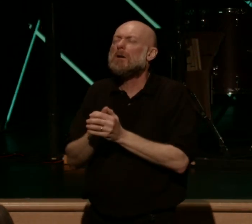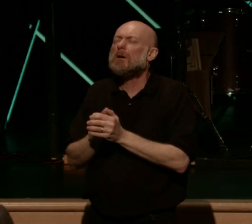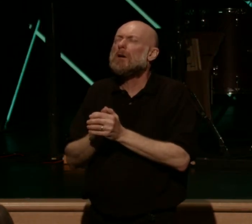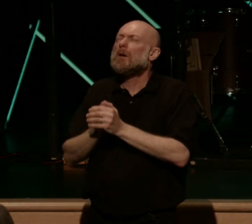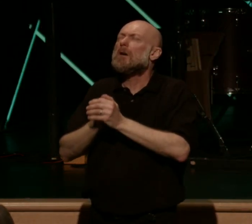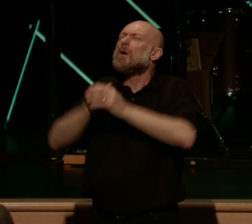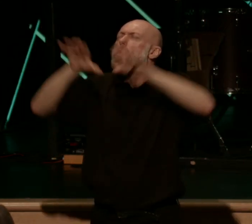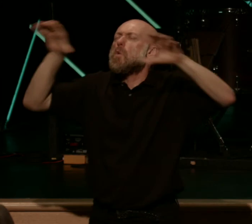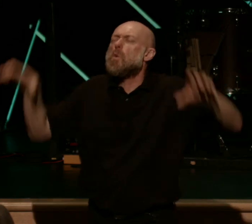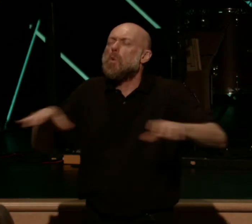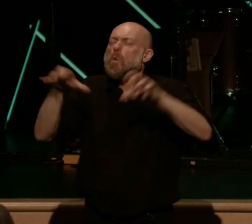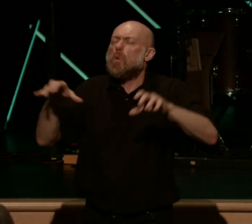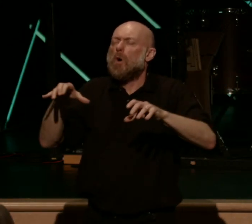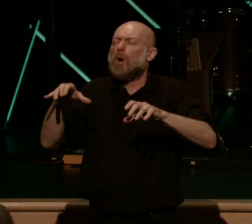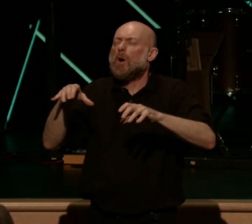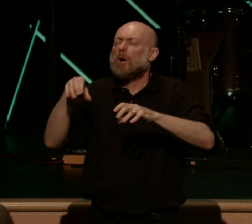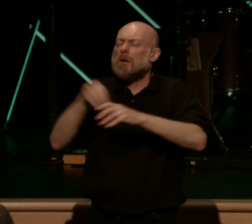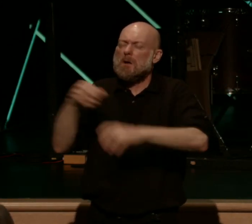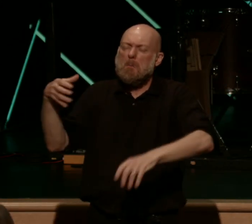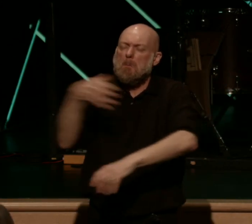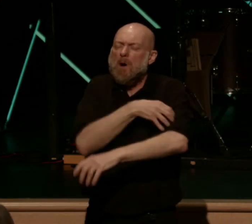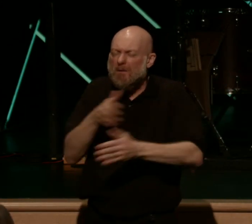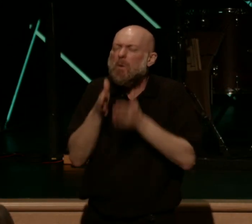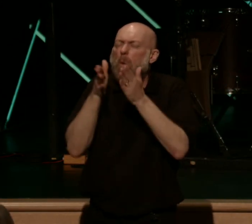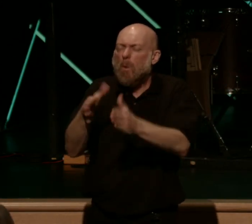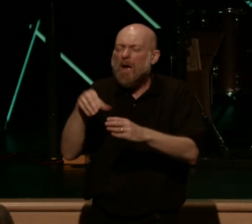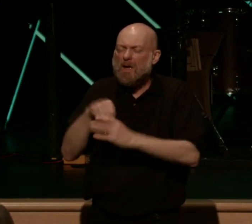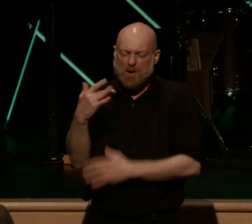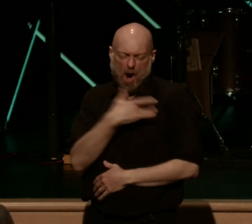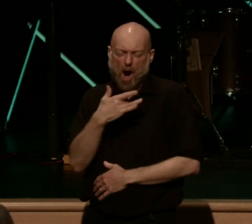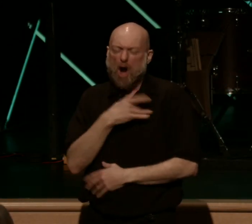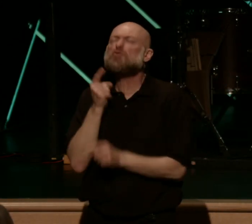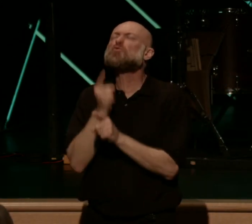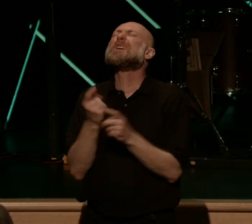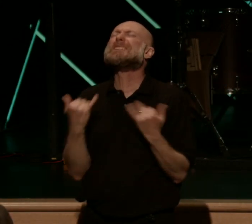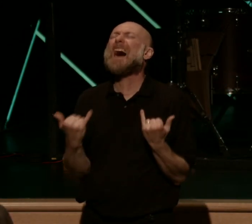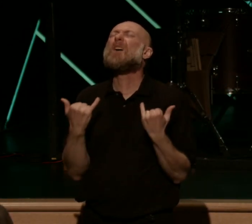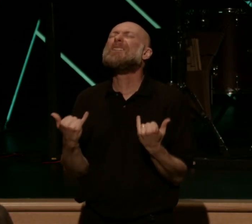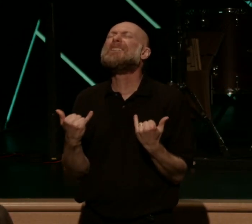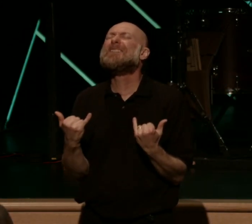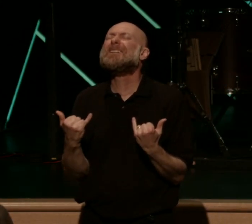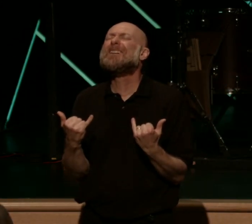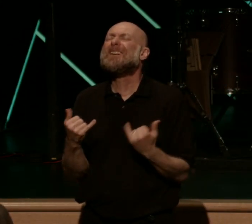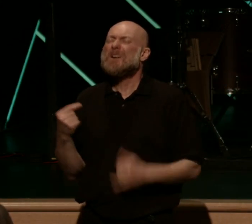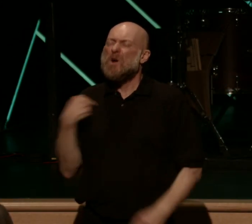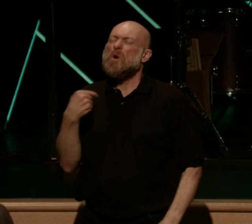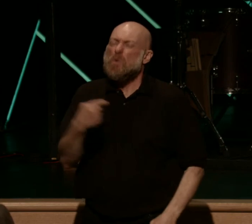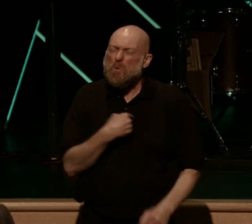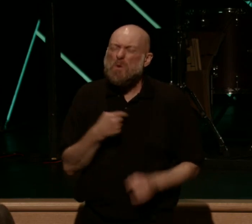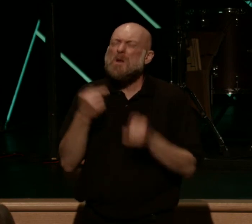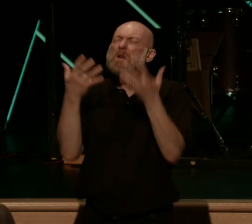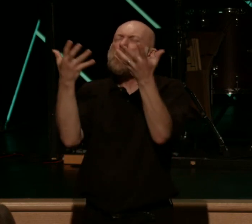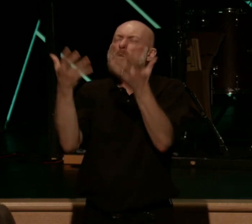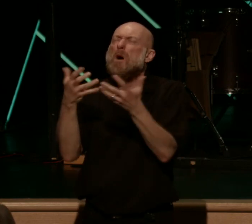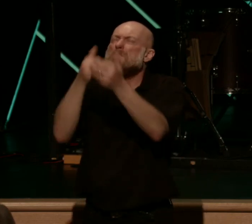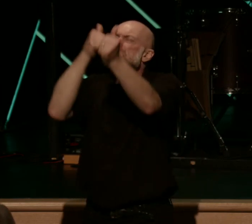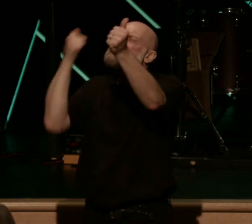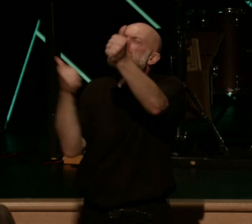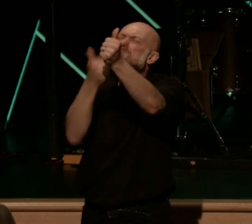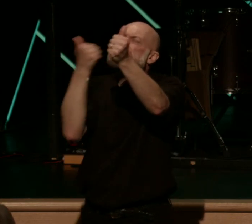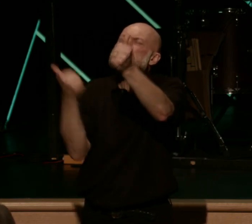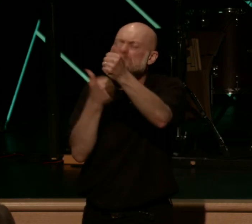work supernaturally and powerfully in our hearts right now, that we would pursue